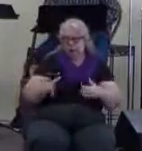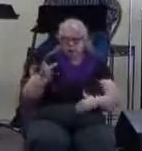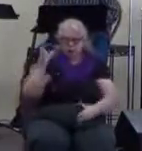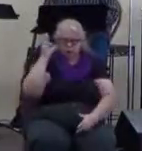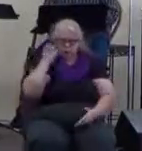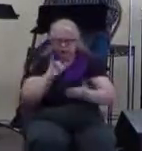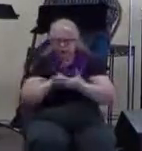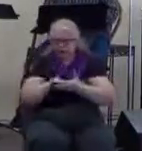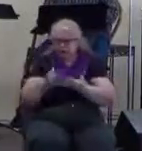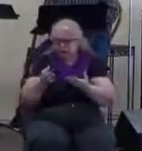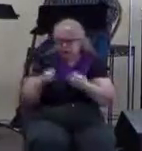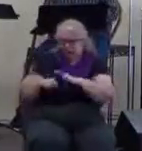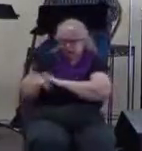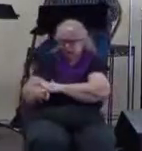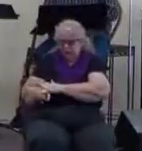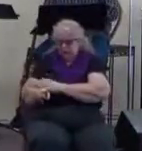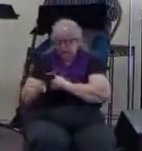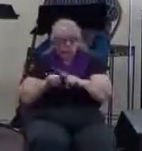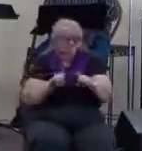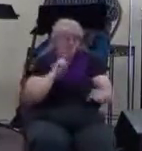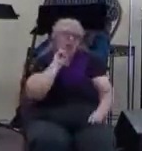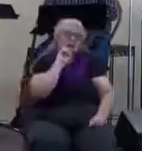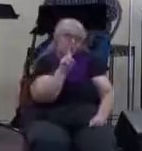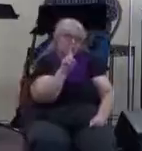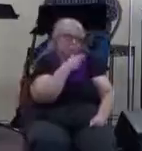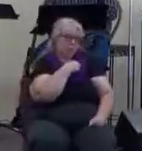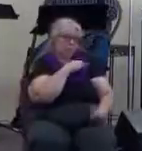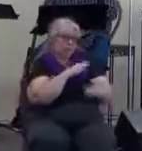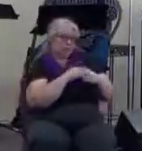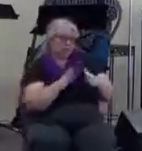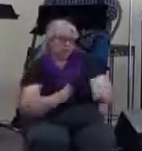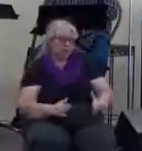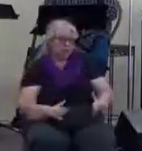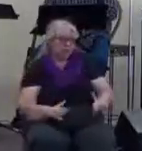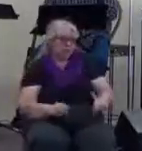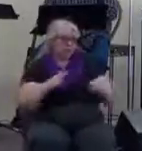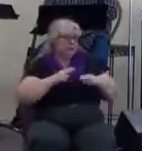death. But a Pharisee named